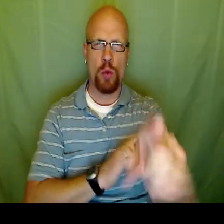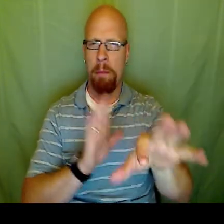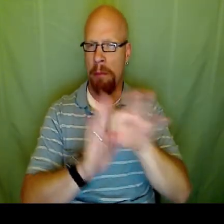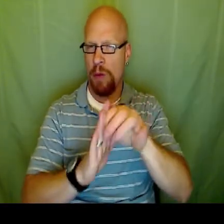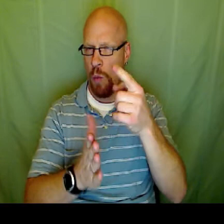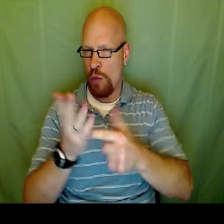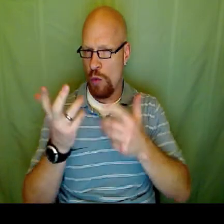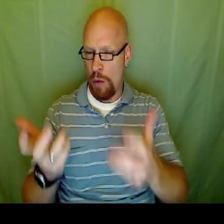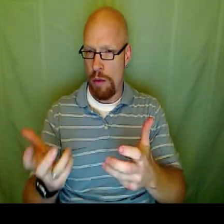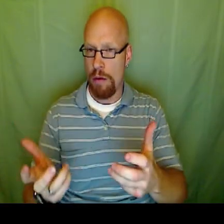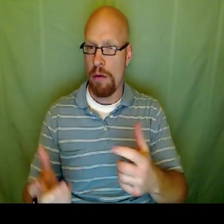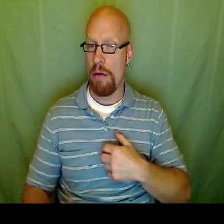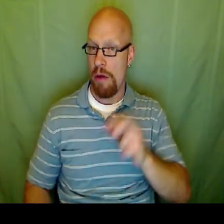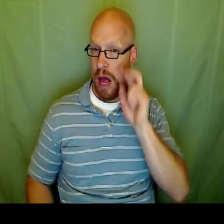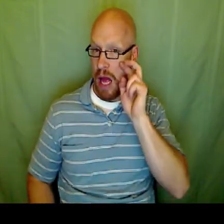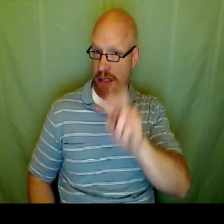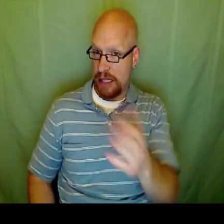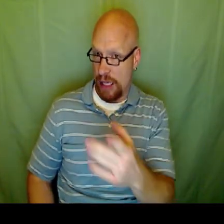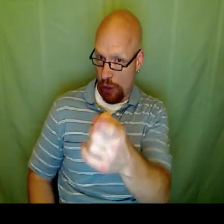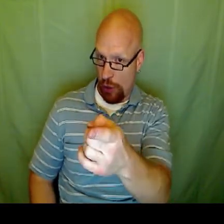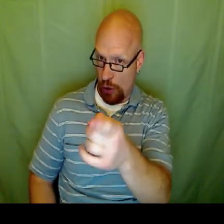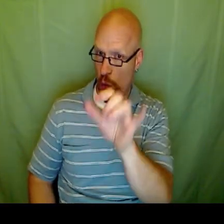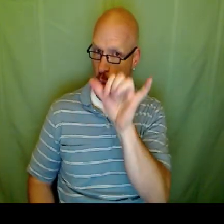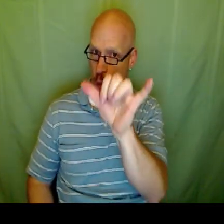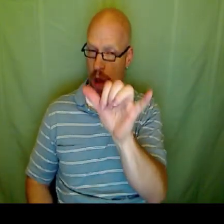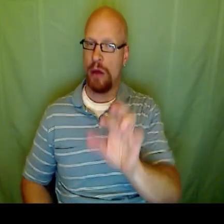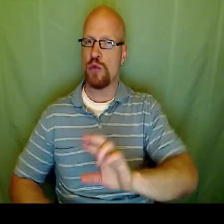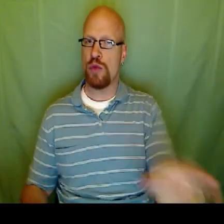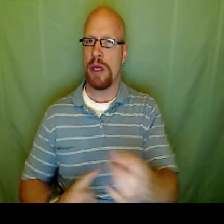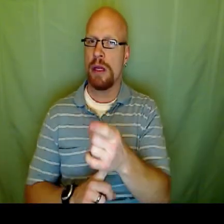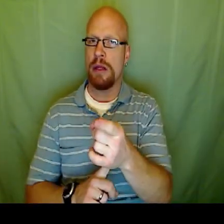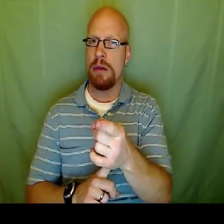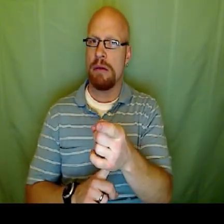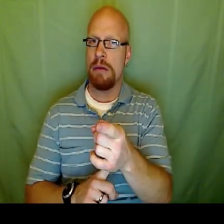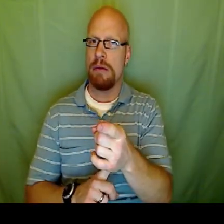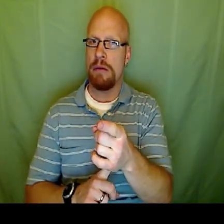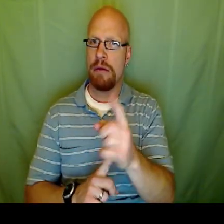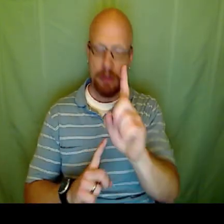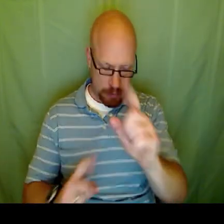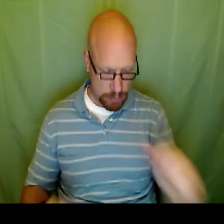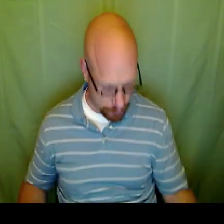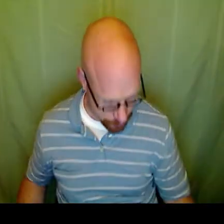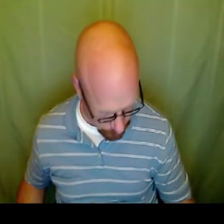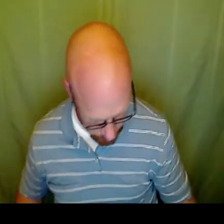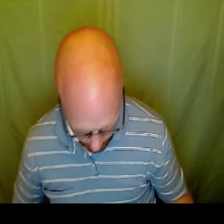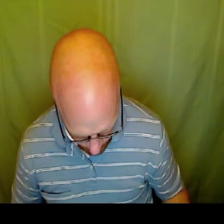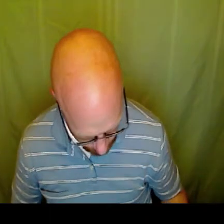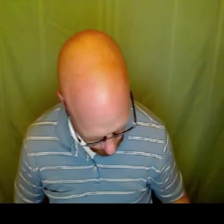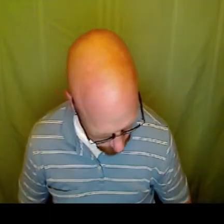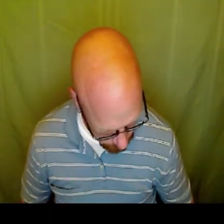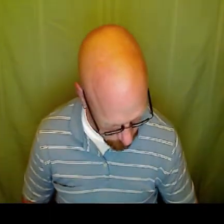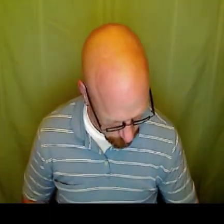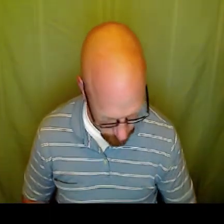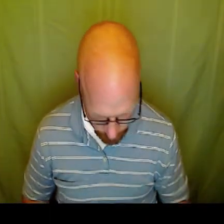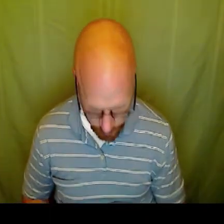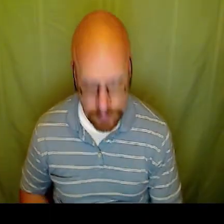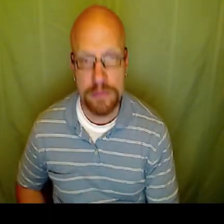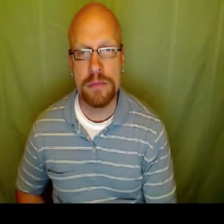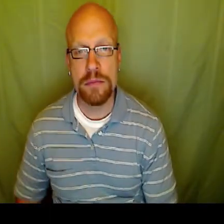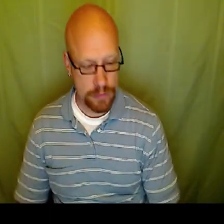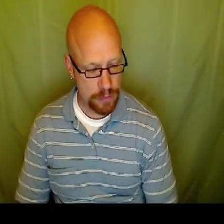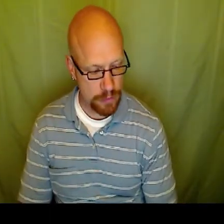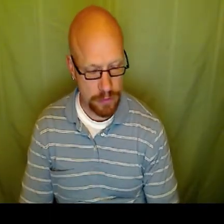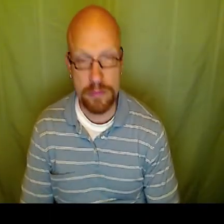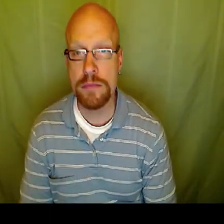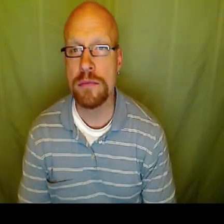first goal will be to choose a variable and isolate it whichever you want I see here in our example that y is